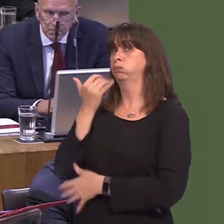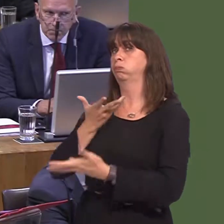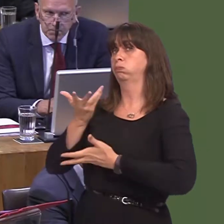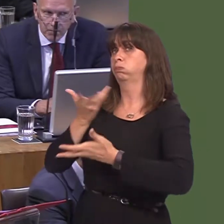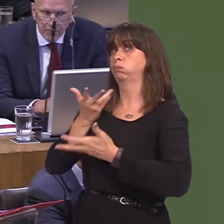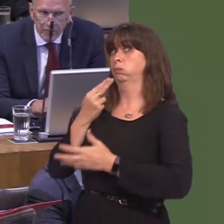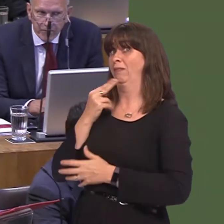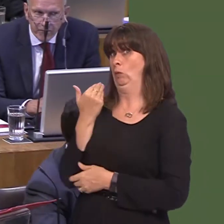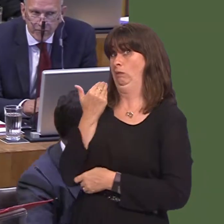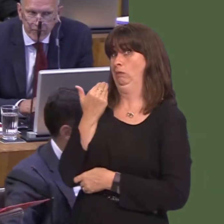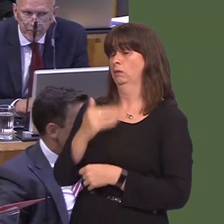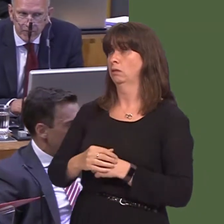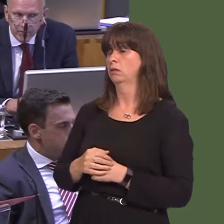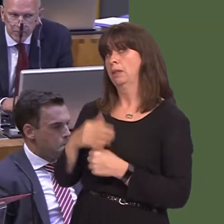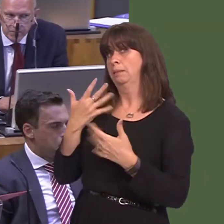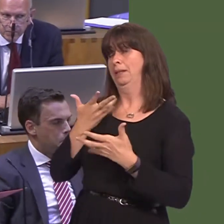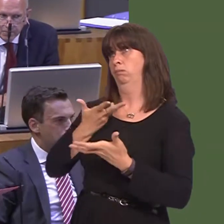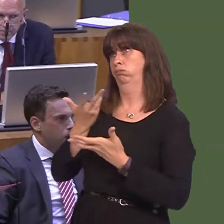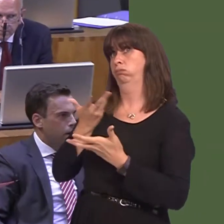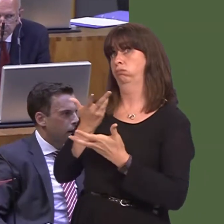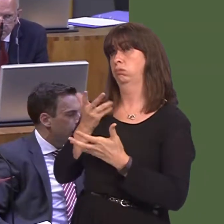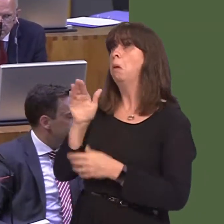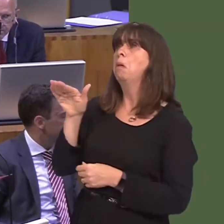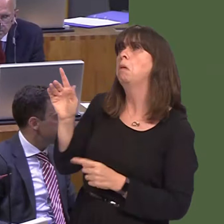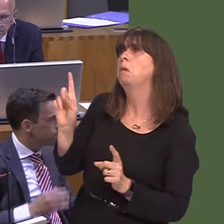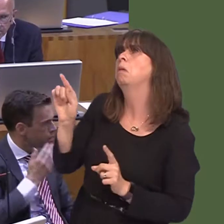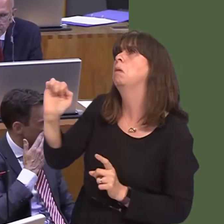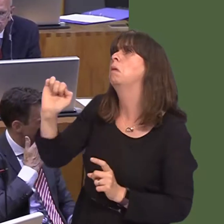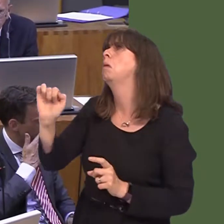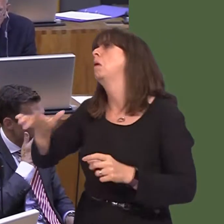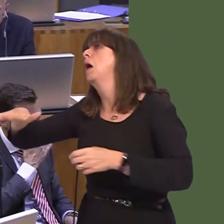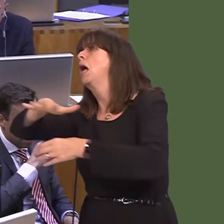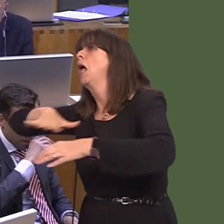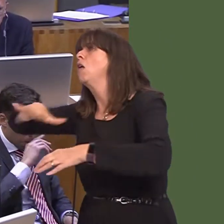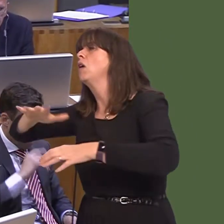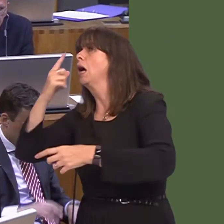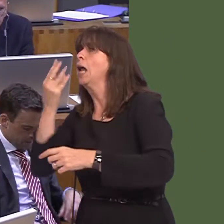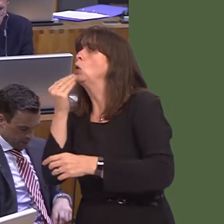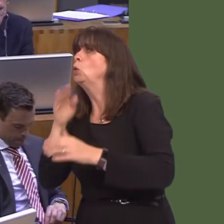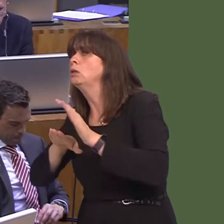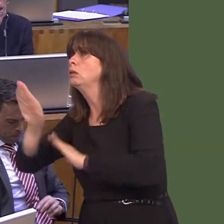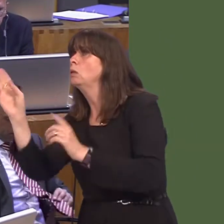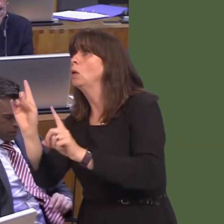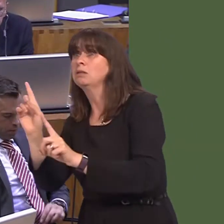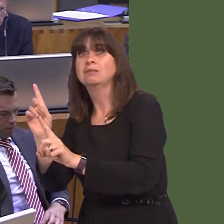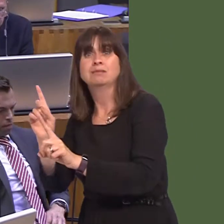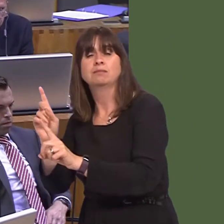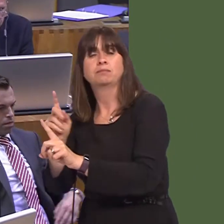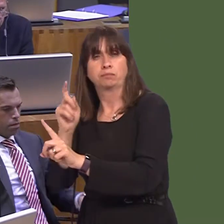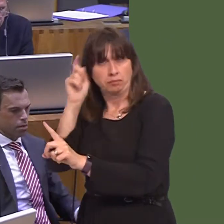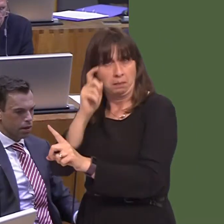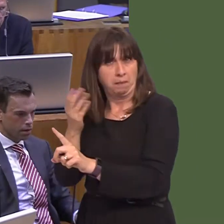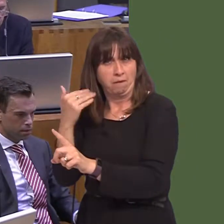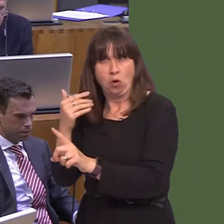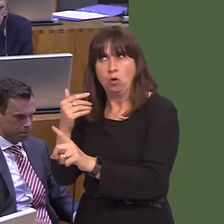this afternoon. One of the things that was being considered, what opportunities there are for this site ultimately. I remember how difficult it was to